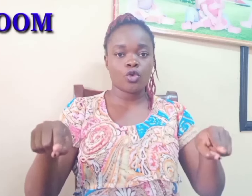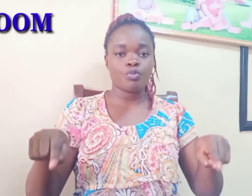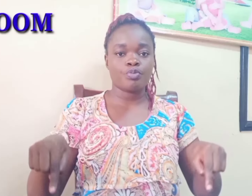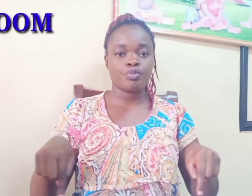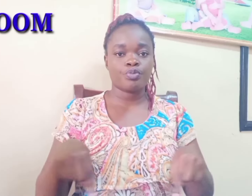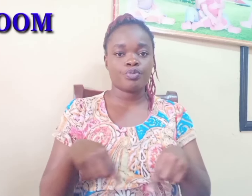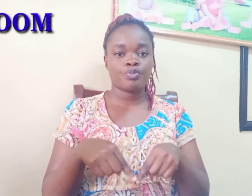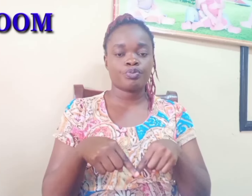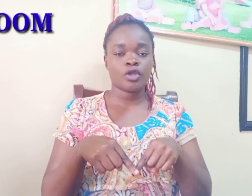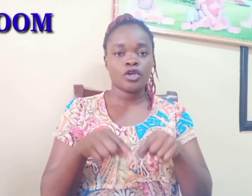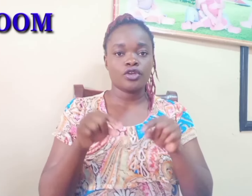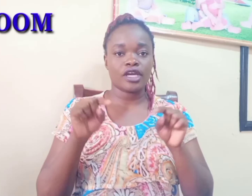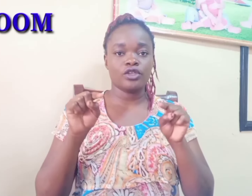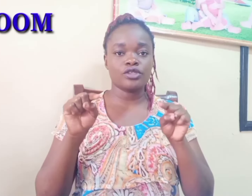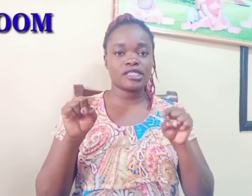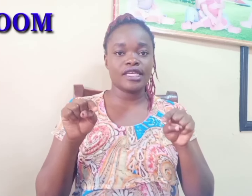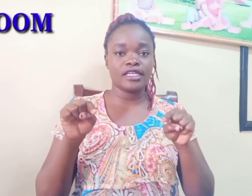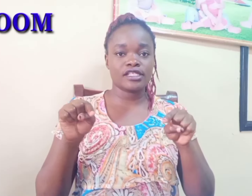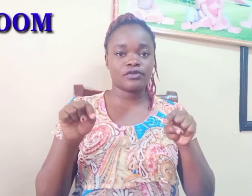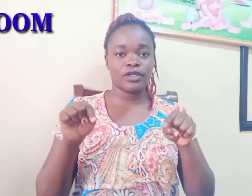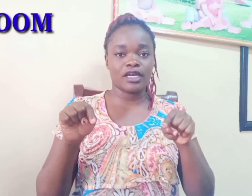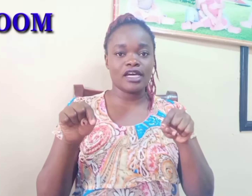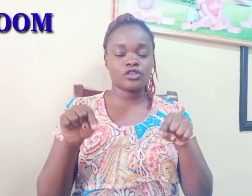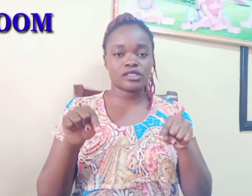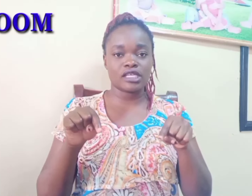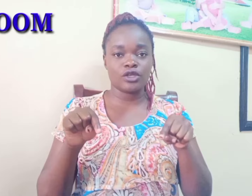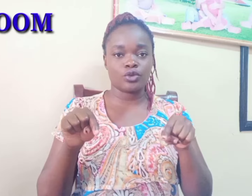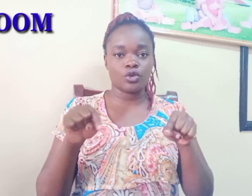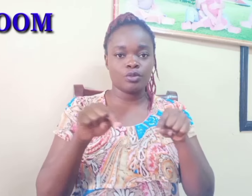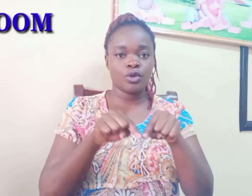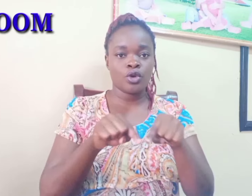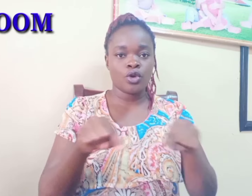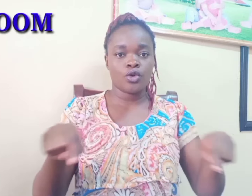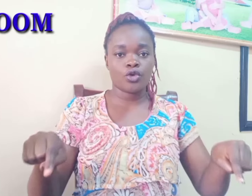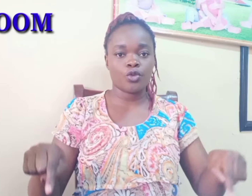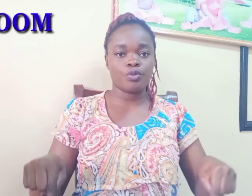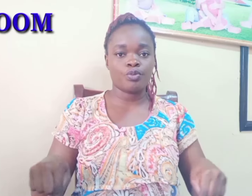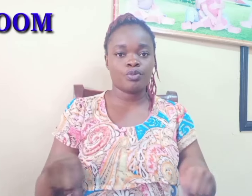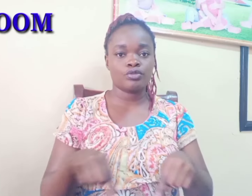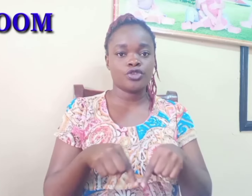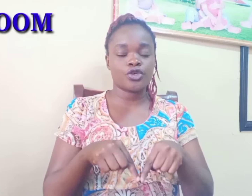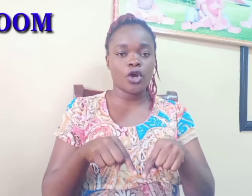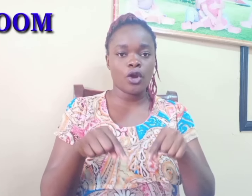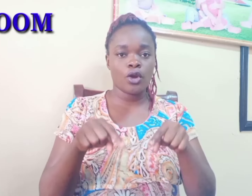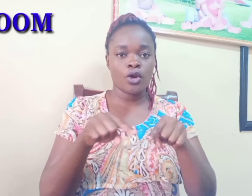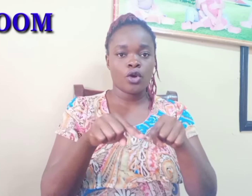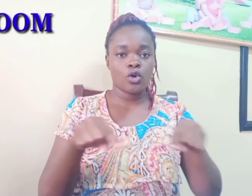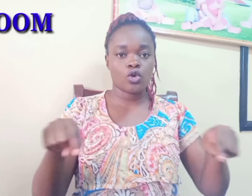Room. You can use the index finger to sign room. Room. Draw